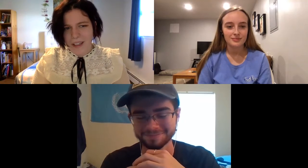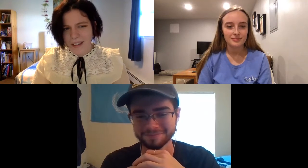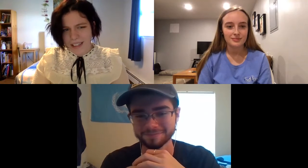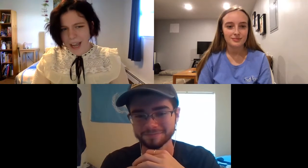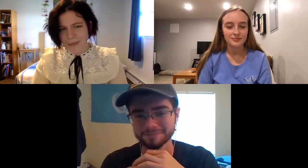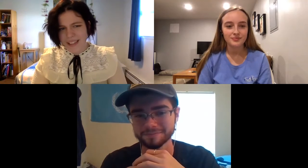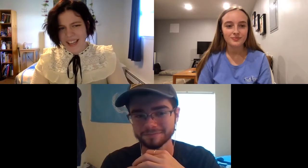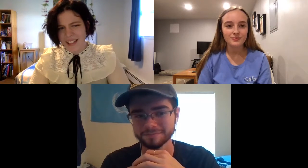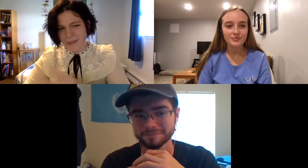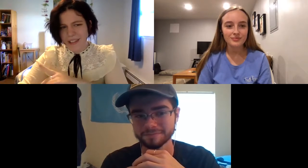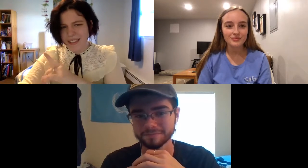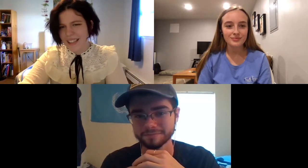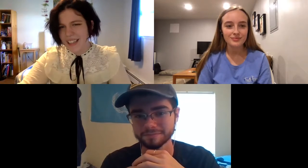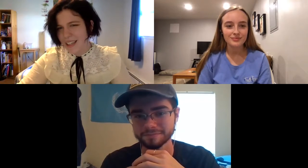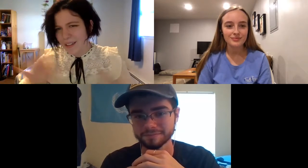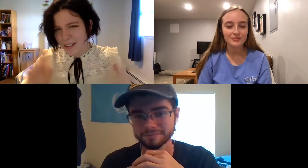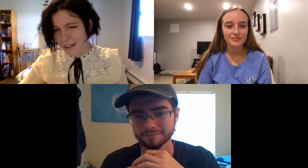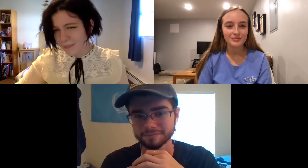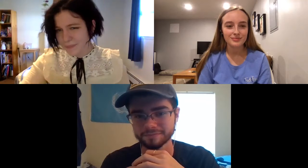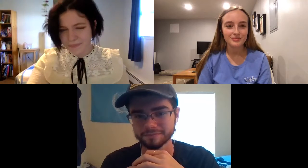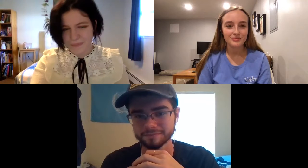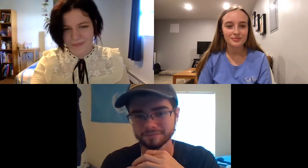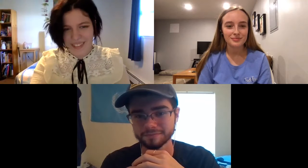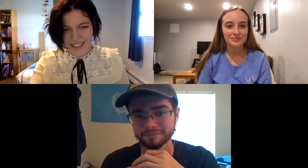A lot of the times it's like something silly or